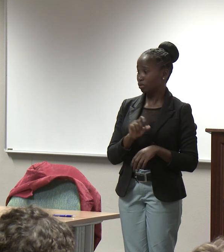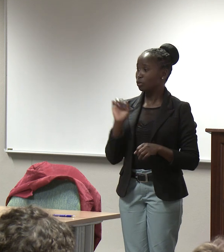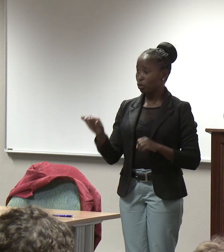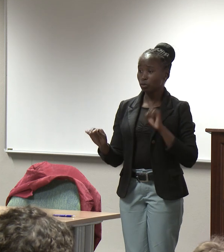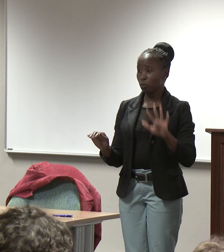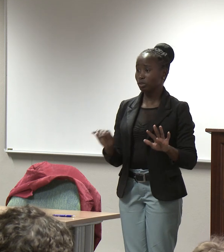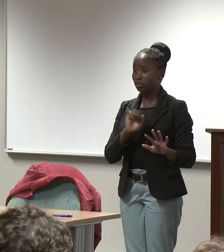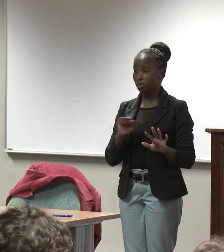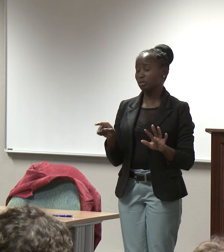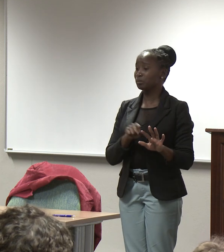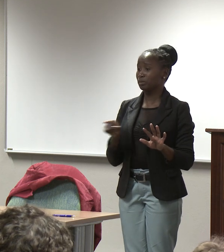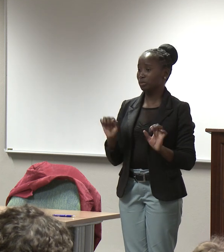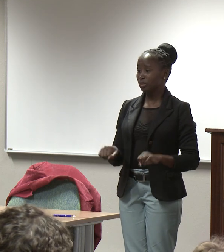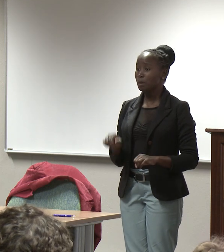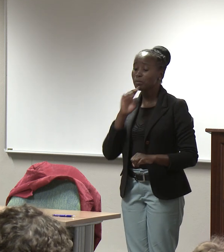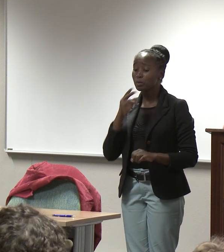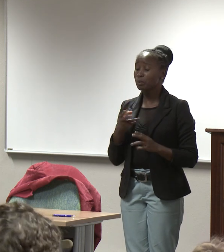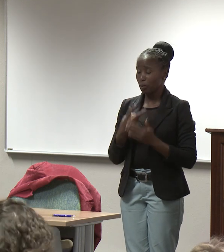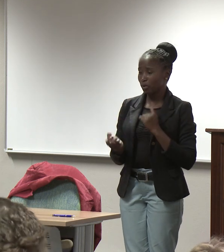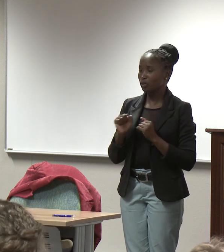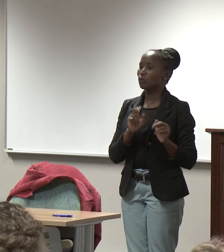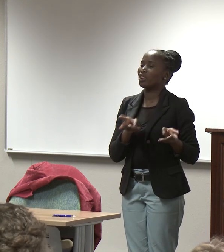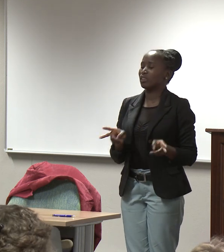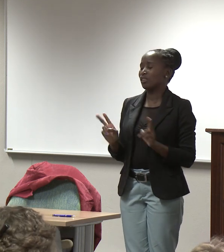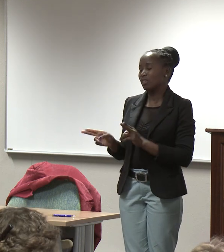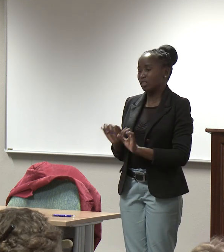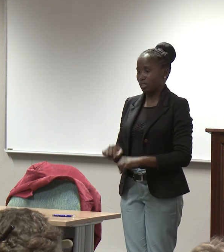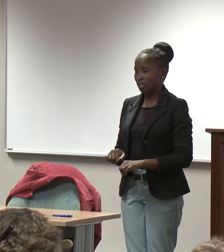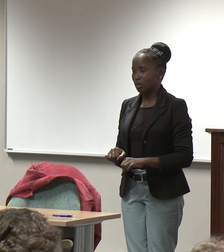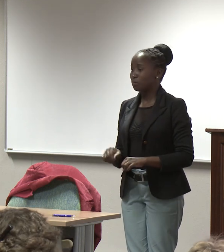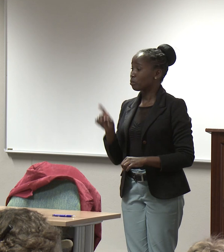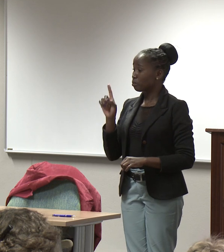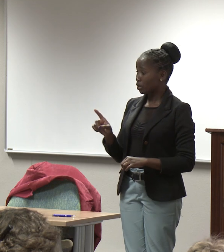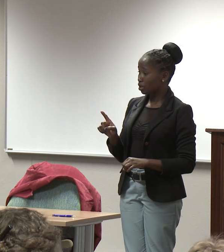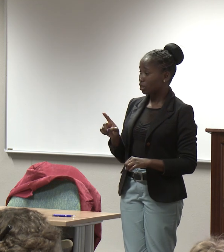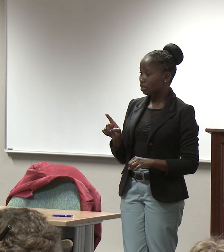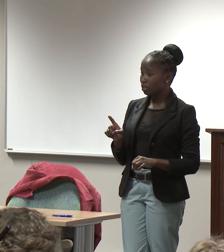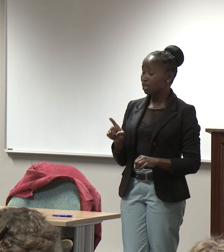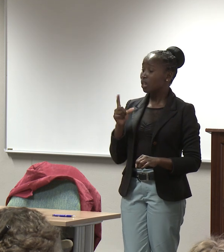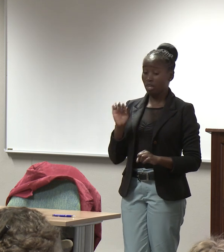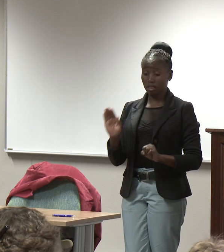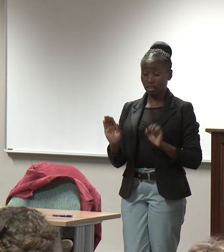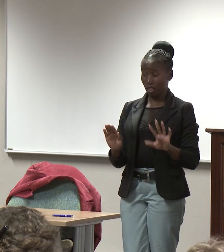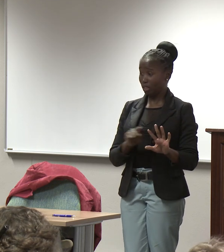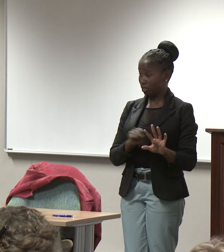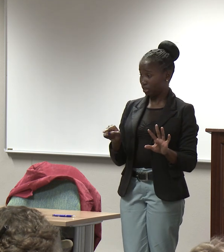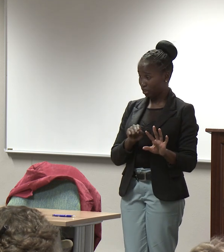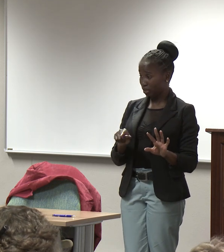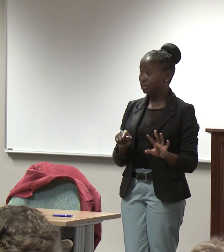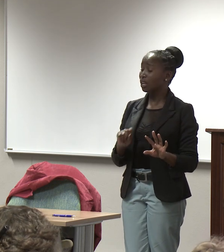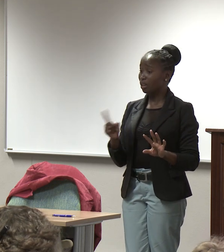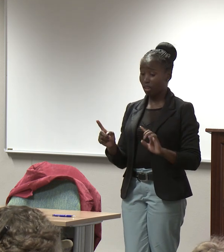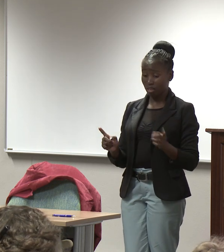table, these things, of course, they are nature and they are objects. But natura naturans is the nature that